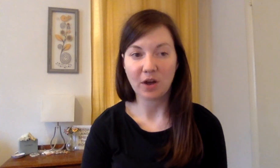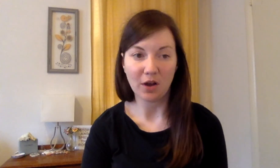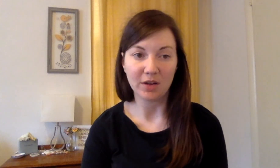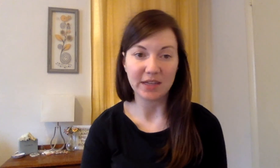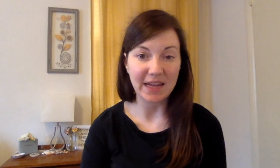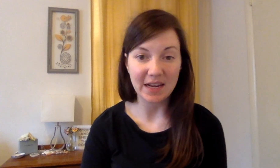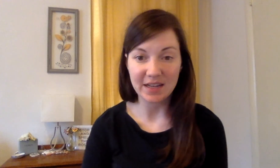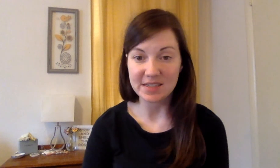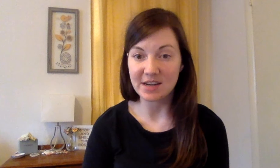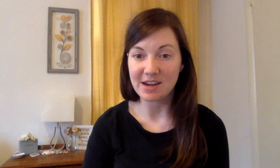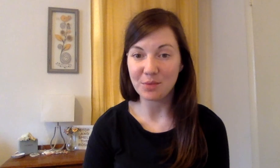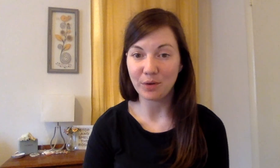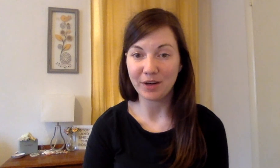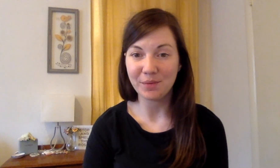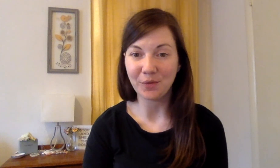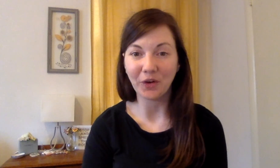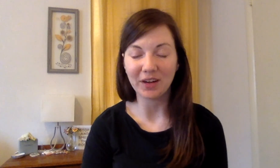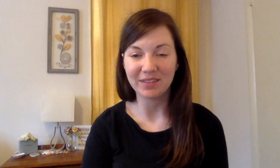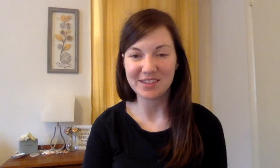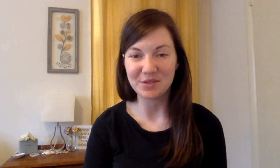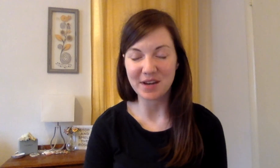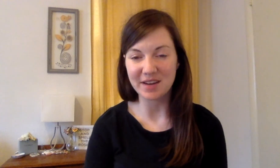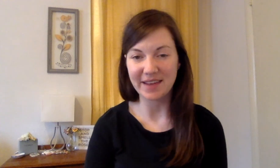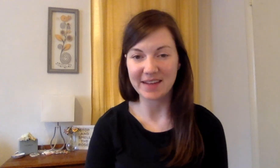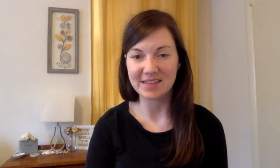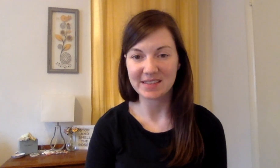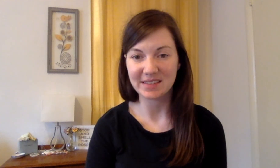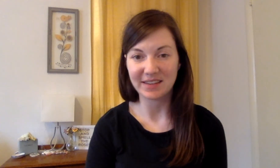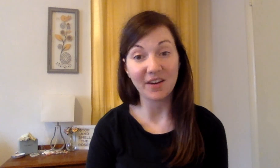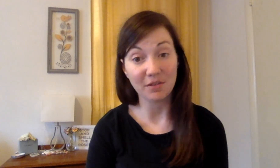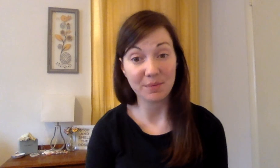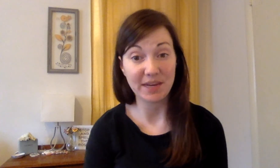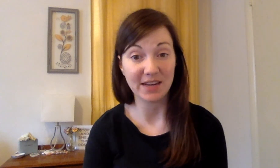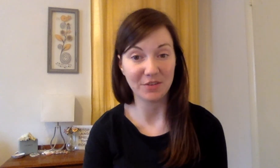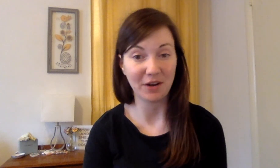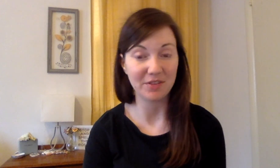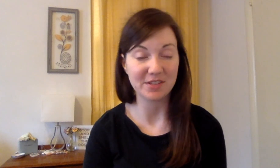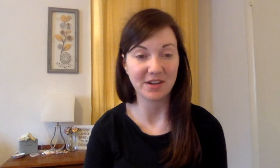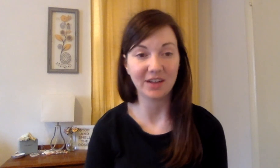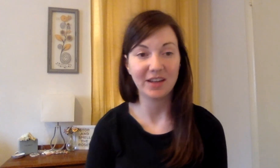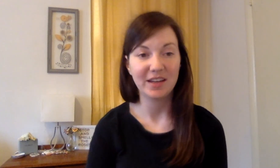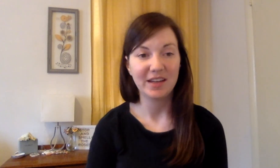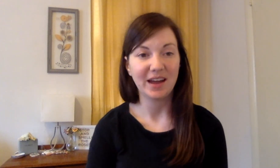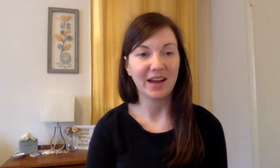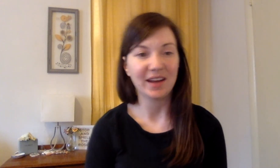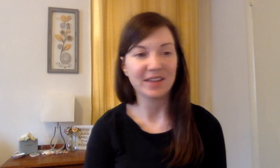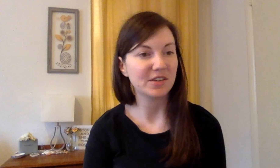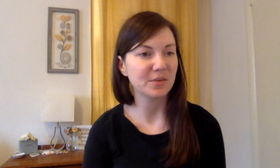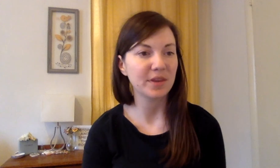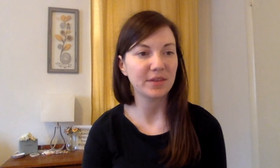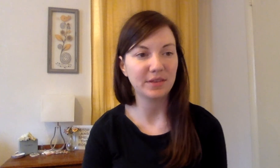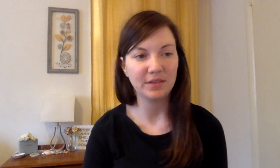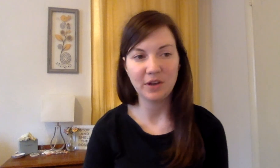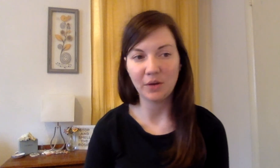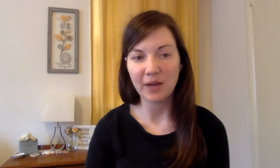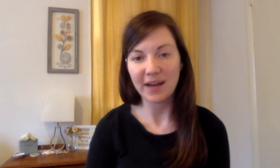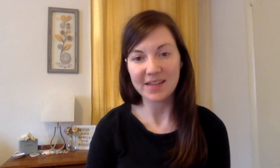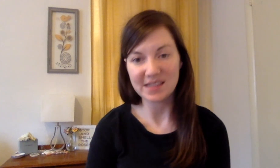called Ain't Gonna Study War No More, because you'll hear that lyric repeated throughout the song. It's also known as Gonna